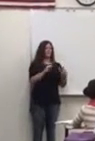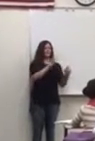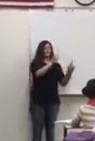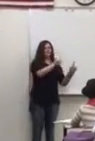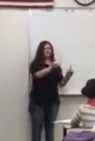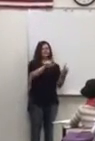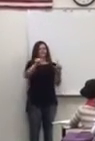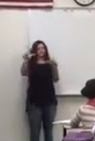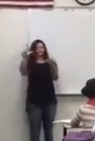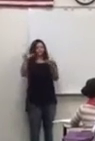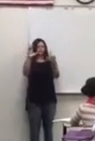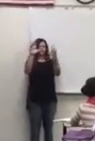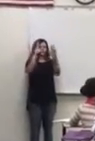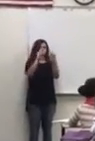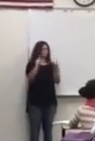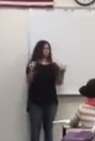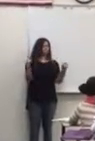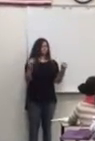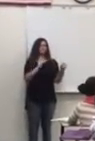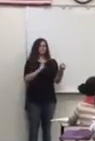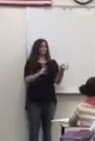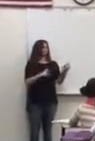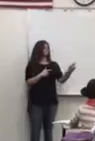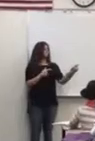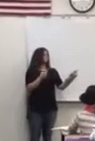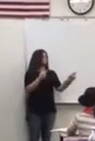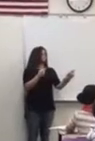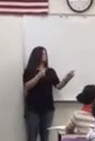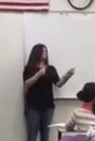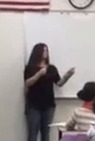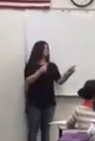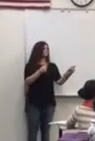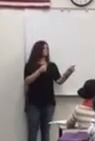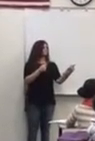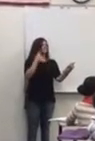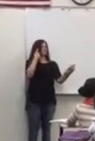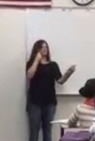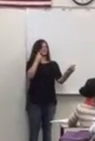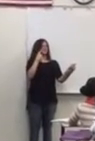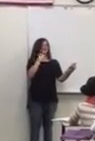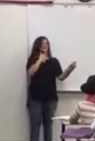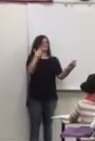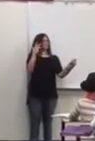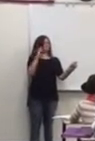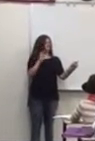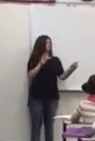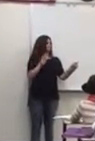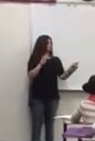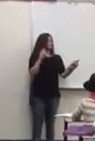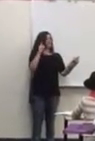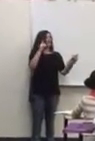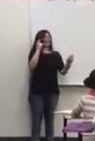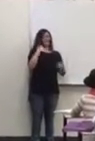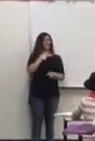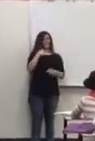fade out, that's fine. No, that's what I was saying. That's a little much. Oh yeah, I'm gonna say that's right at the limit, right? Like just a little